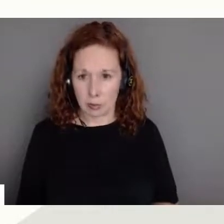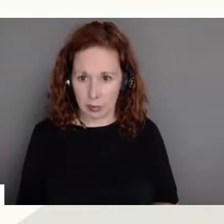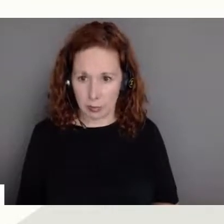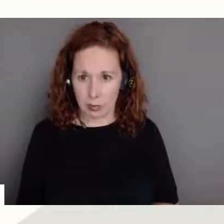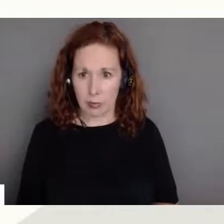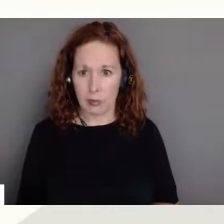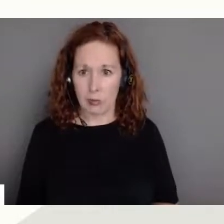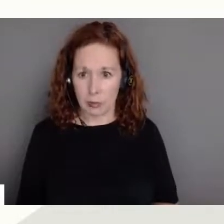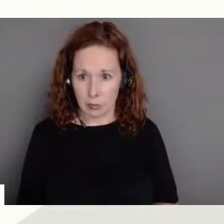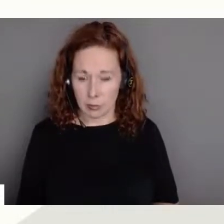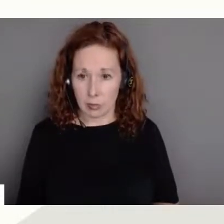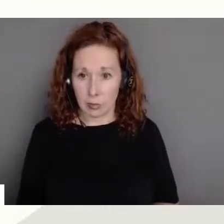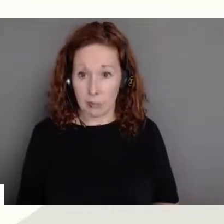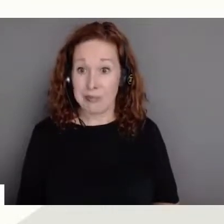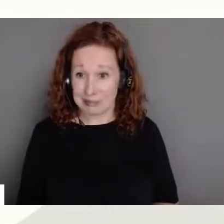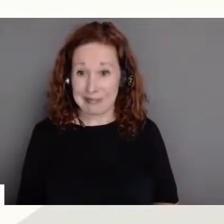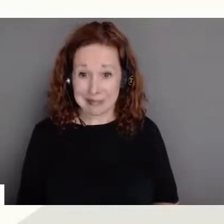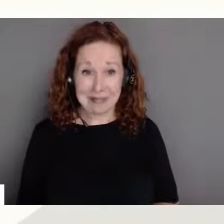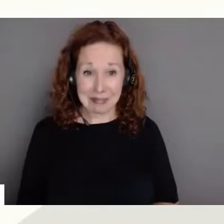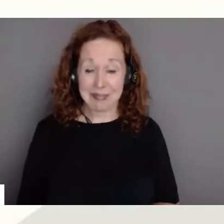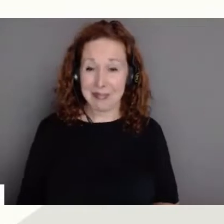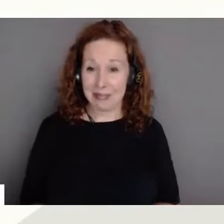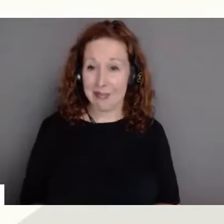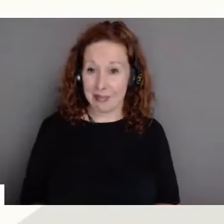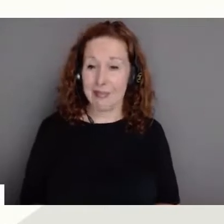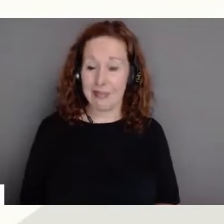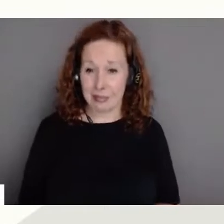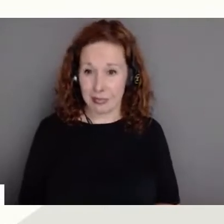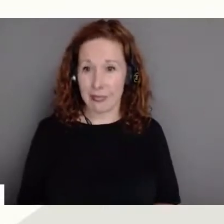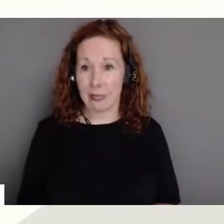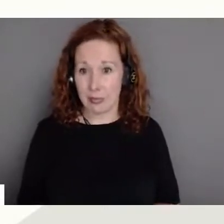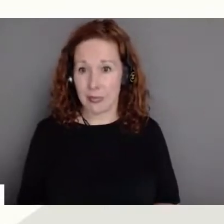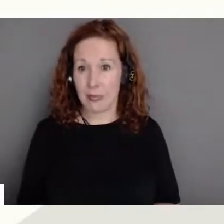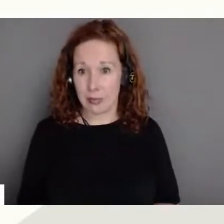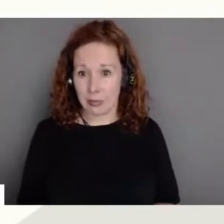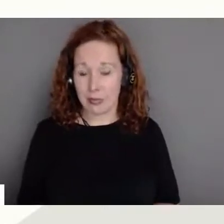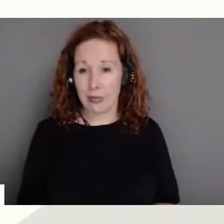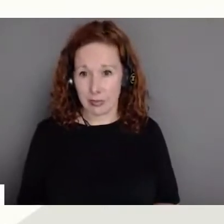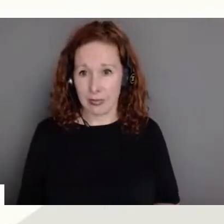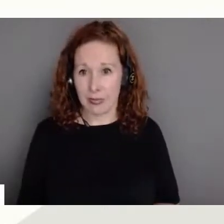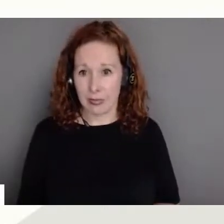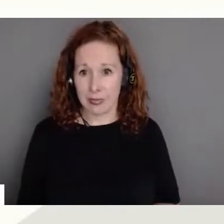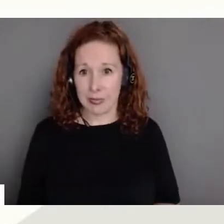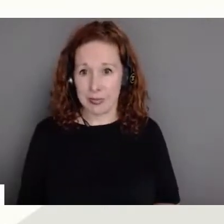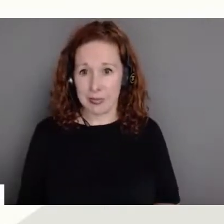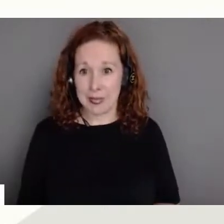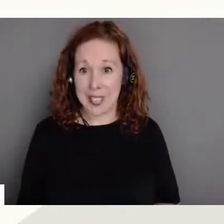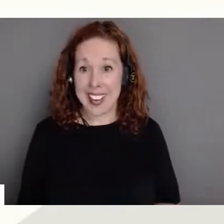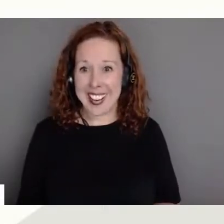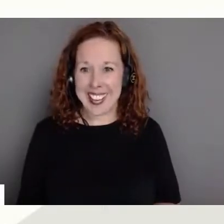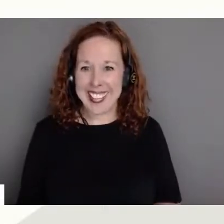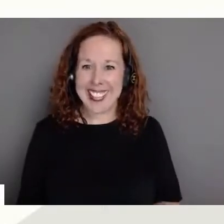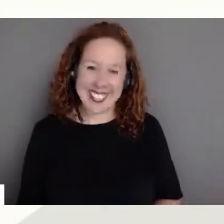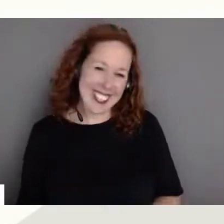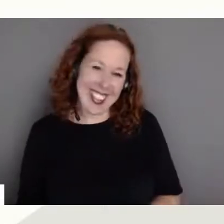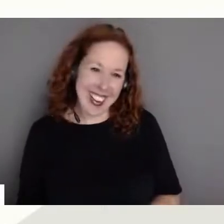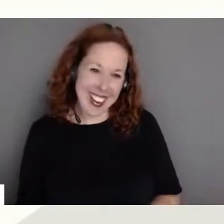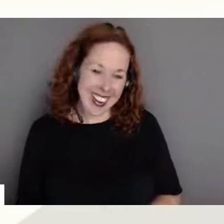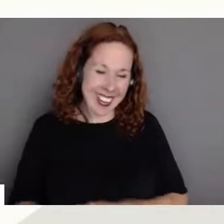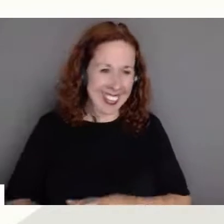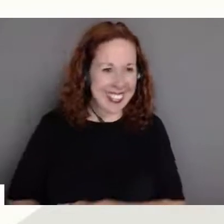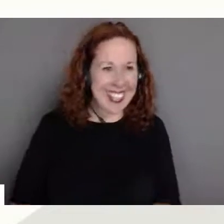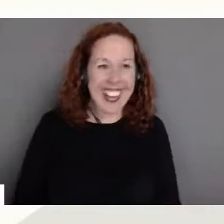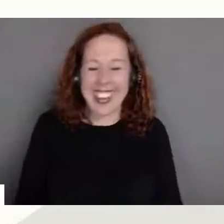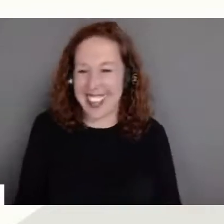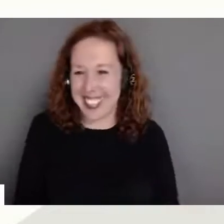it's your video relay service, connecting the dots between people and, just, I don't know, my Pollyanna, making the Yeah. world a brighter